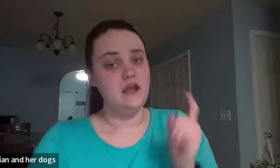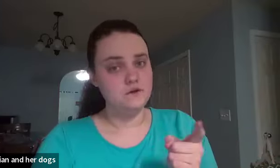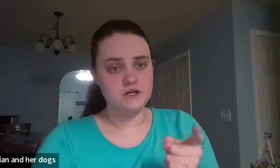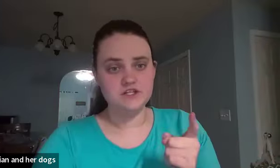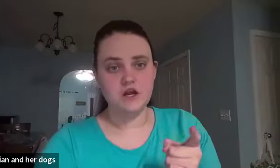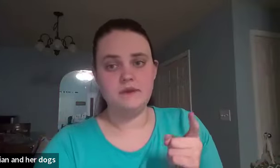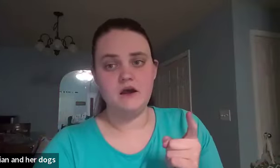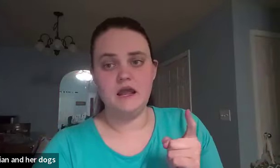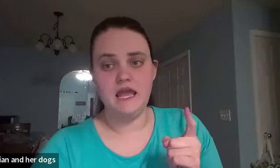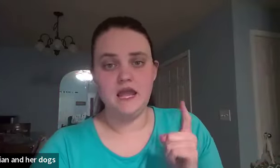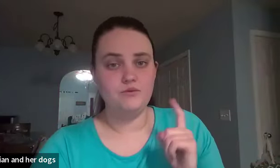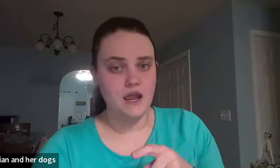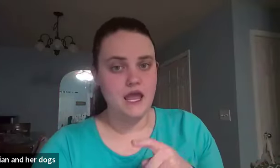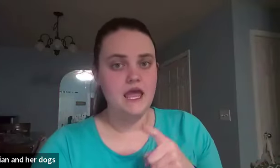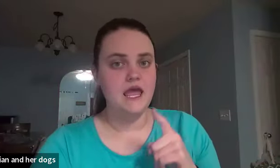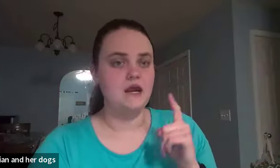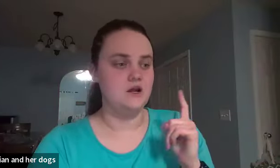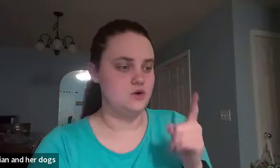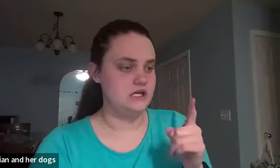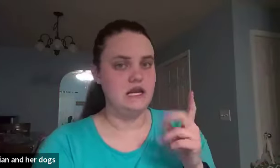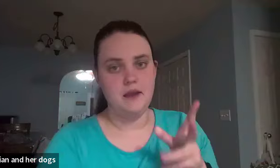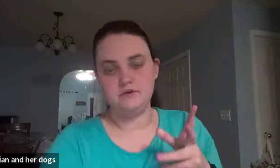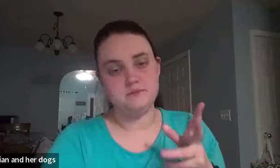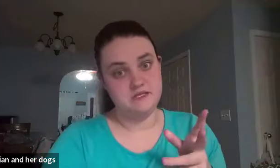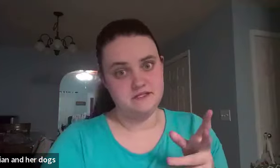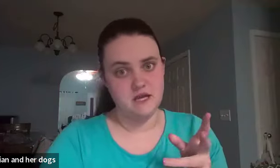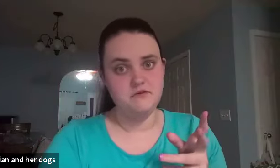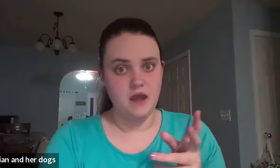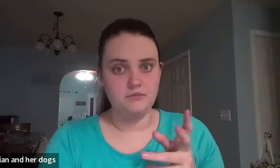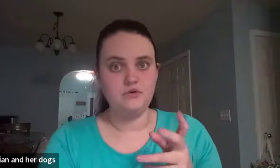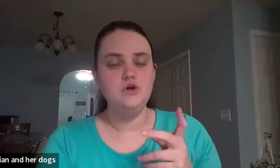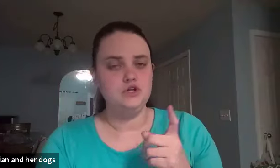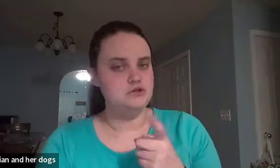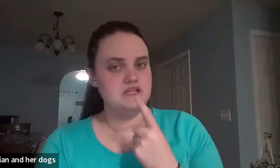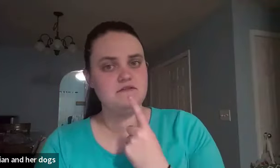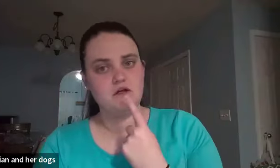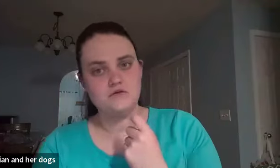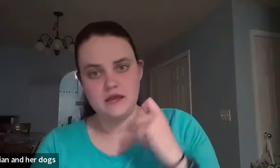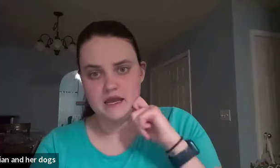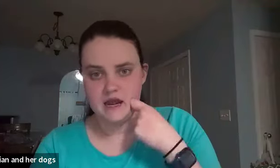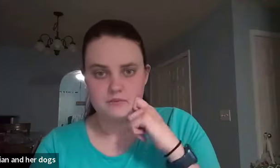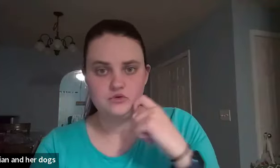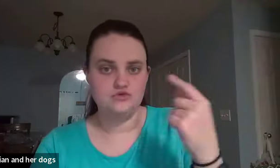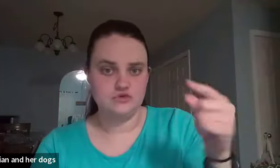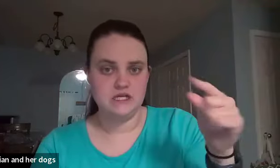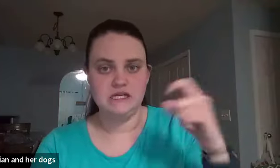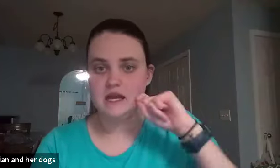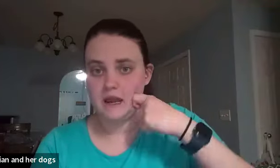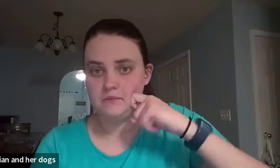Now, if you were going to talk about a red, green apple, a specific type of apple, you would just add the color red apple, green